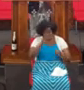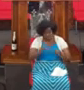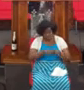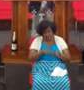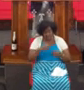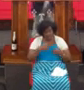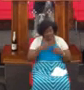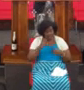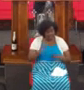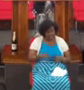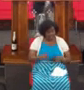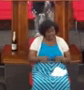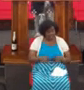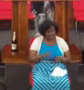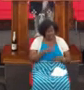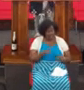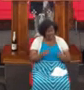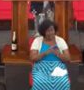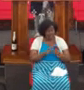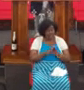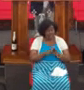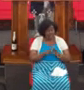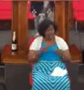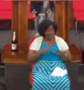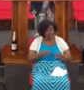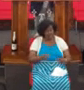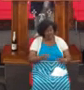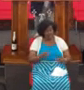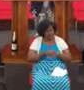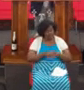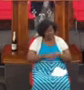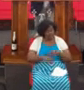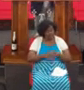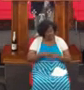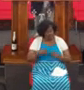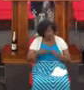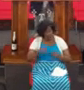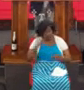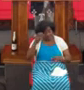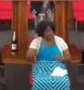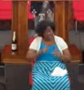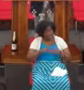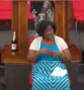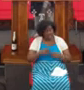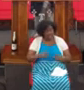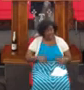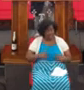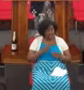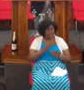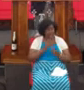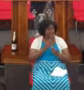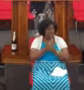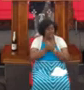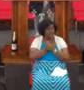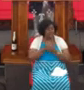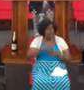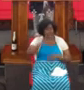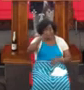have need, shutting up his bowels of compassion from him, how dwelleth the love of God by